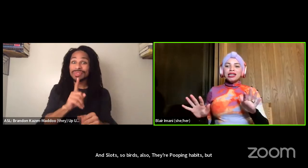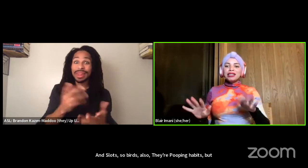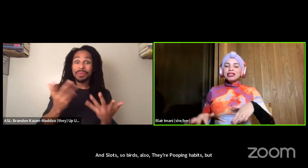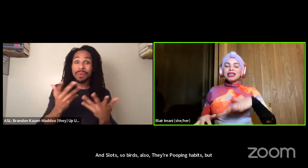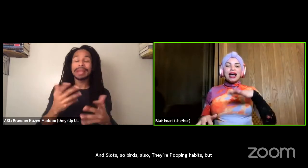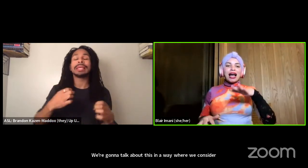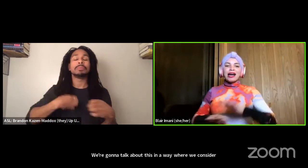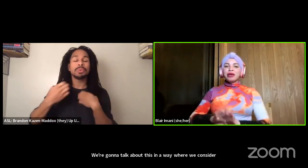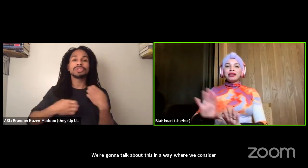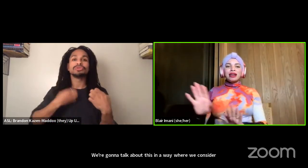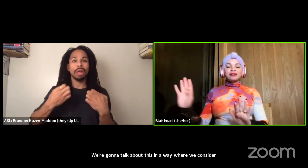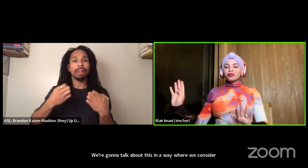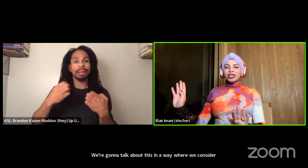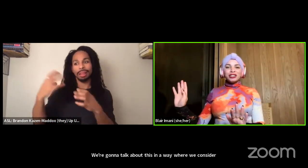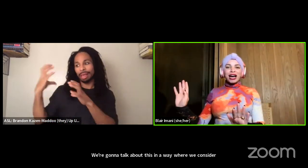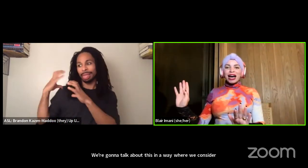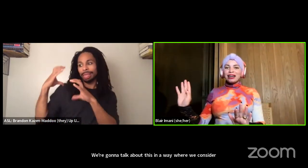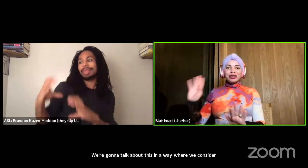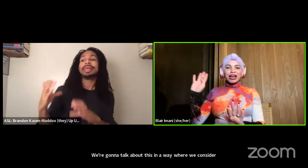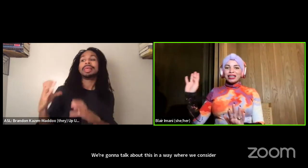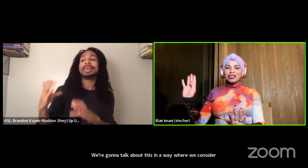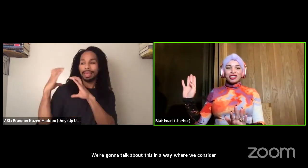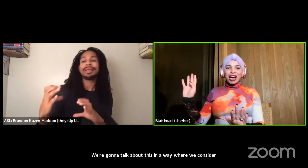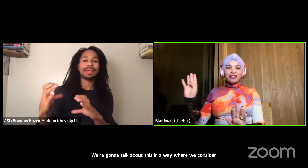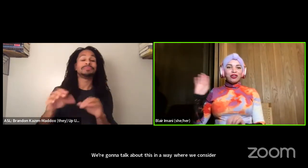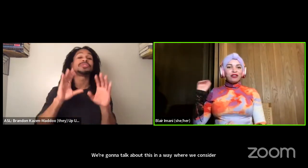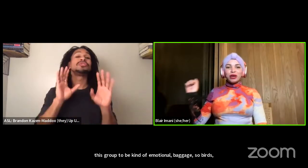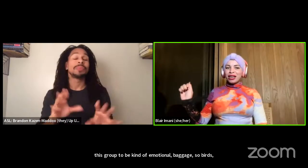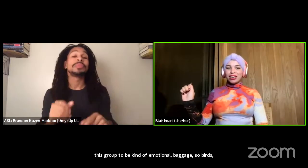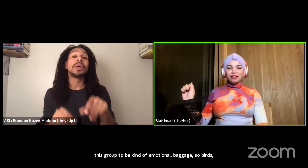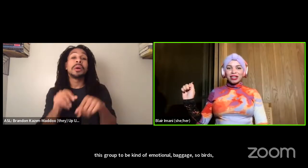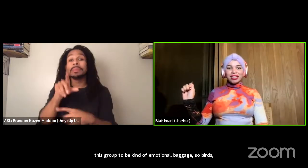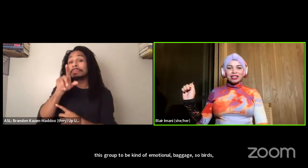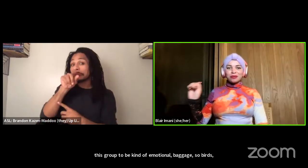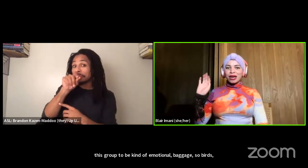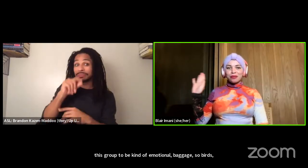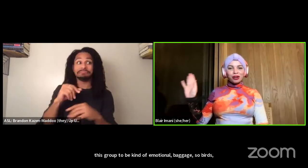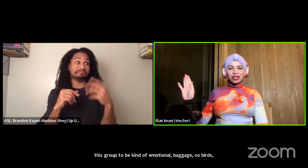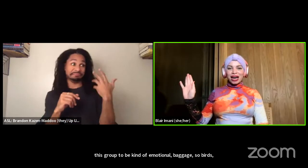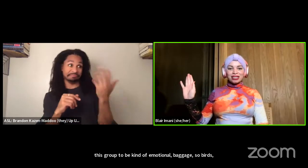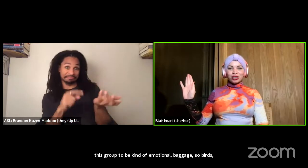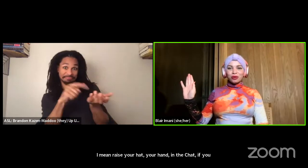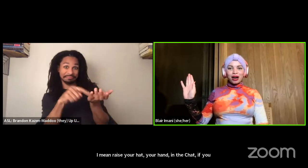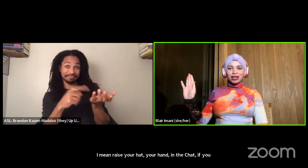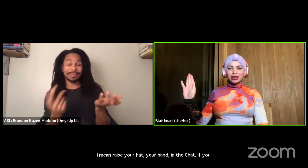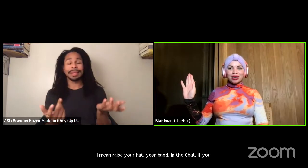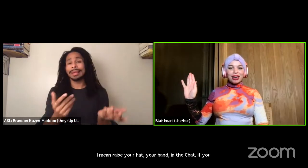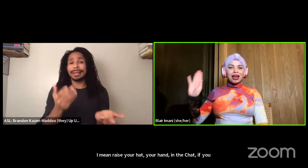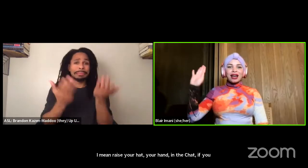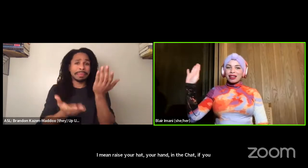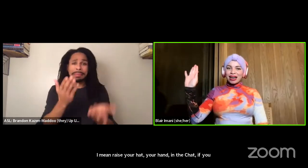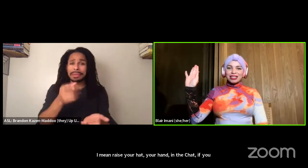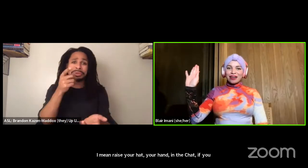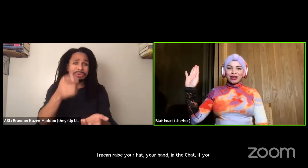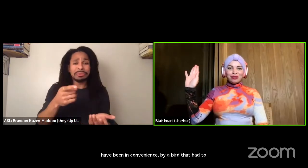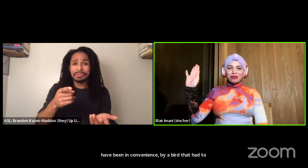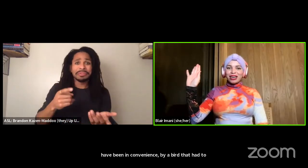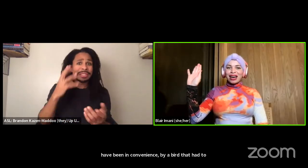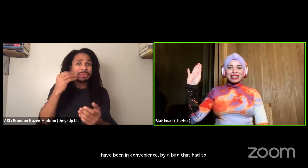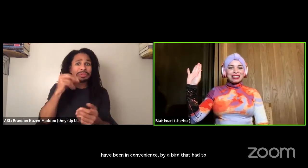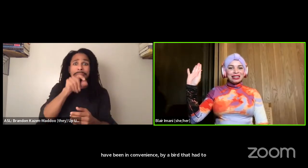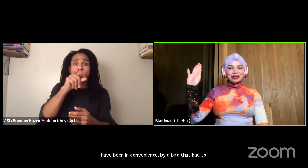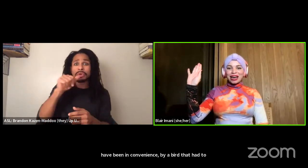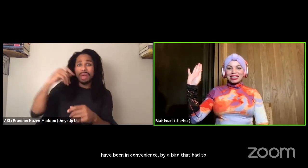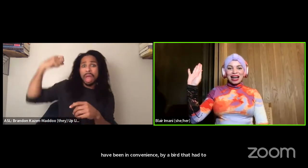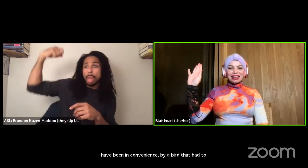So birds, I mean, raise your hand in the chat if you have been inconvenienced by a bird that had to go potty. That has definitely